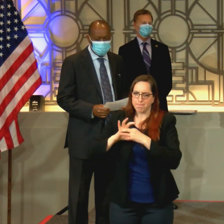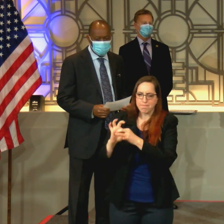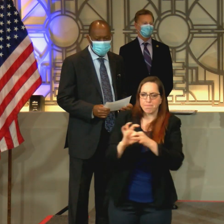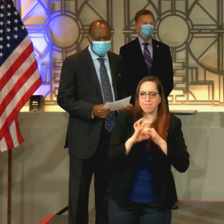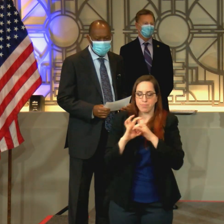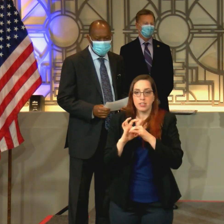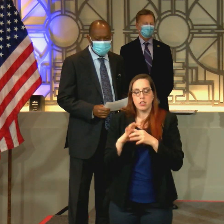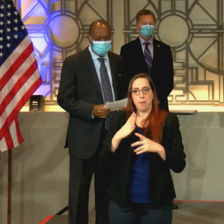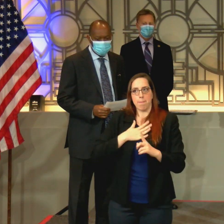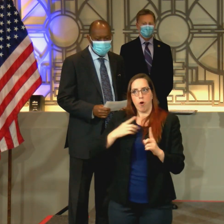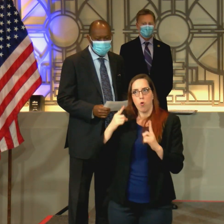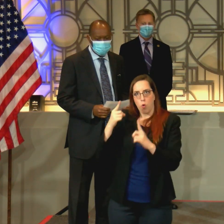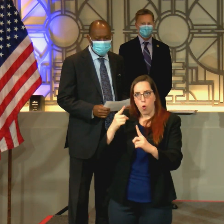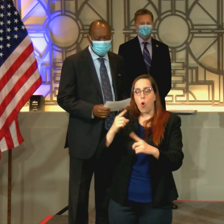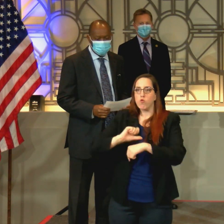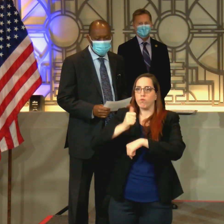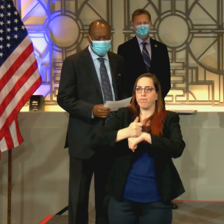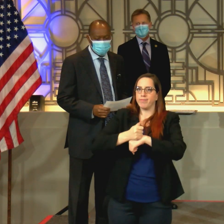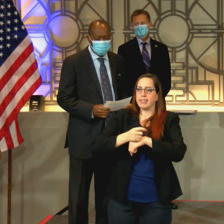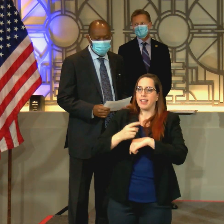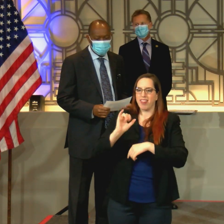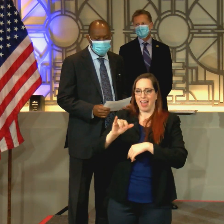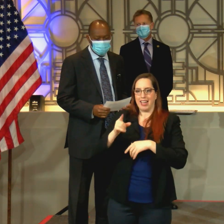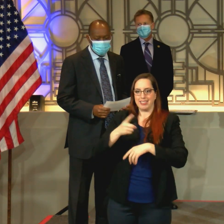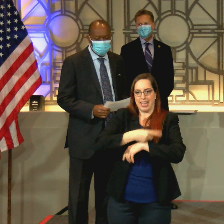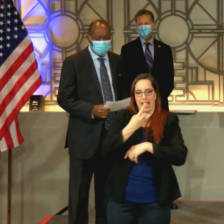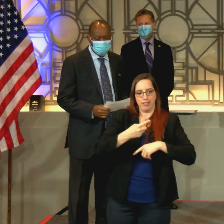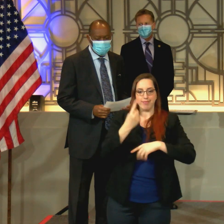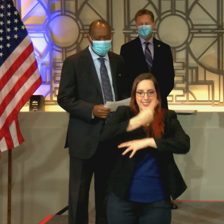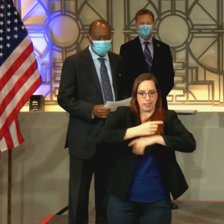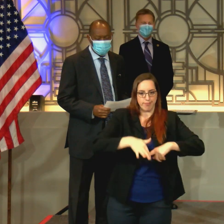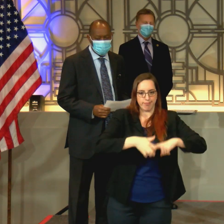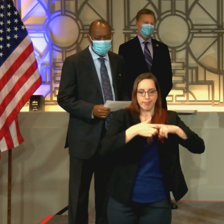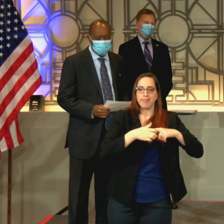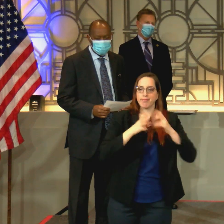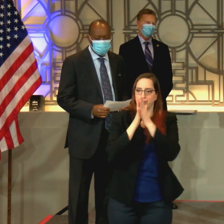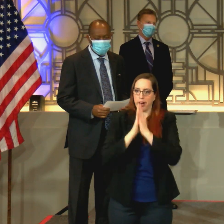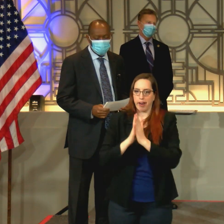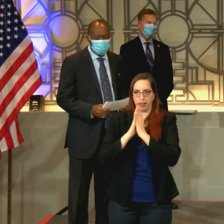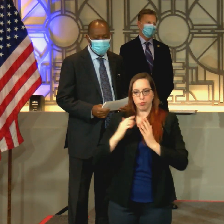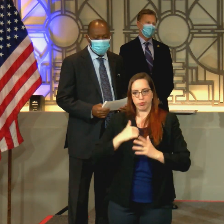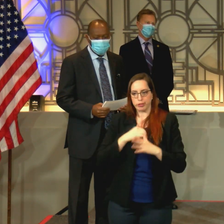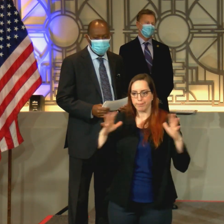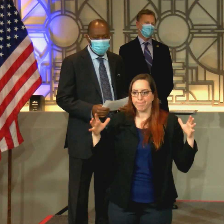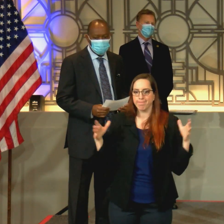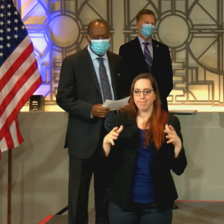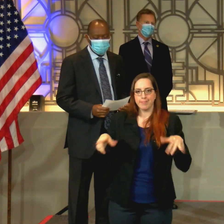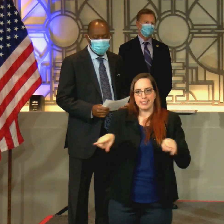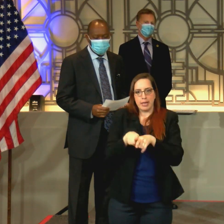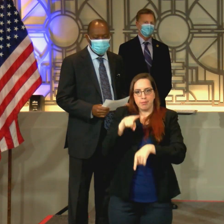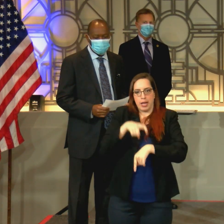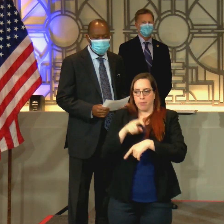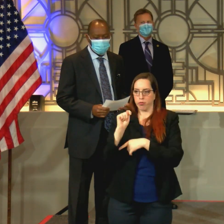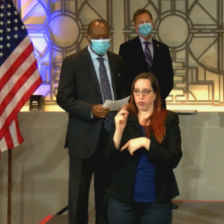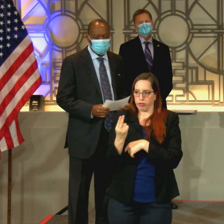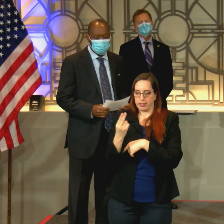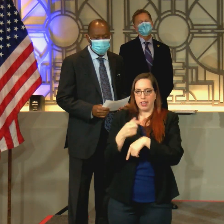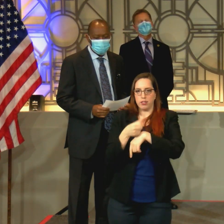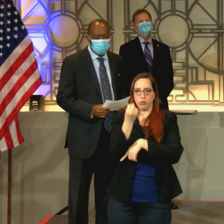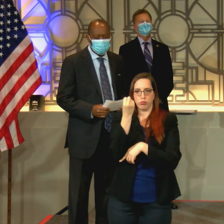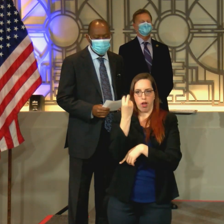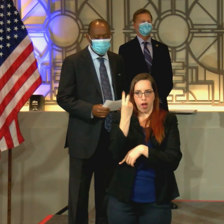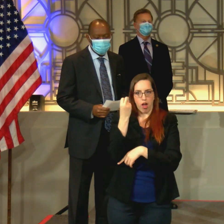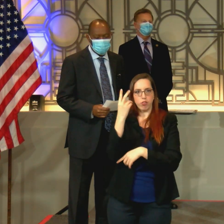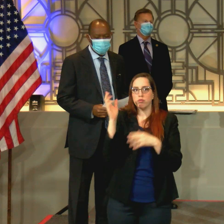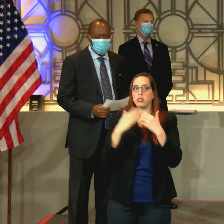was my intention to come up with a day of prayer that we collectively as a city come together on Thursday at 12 o'clock,